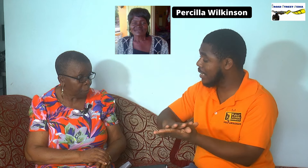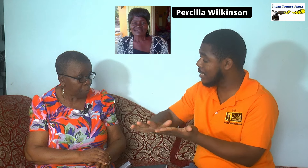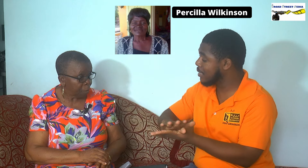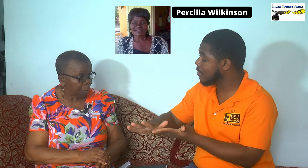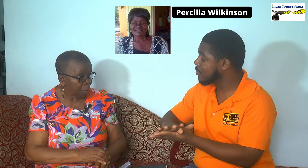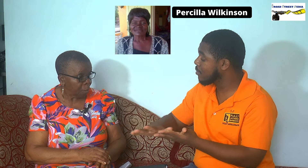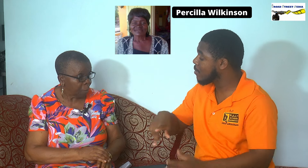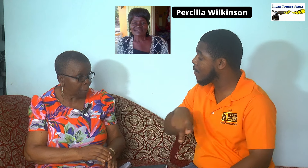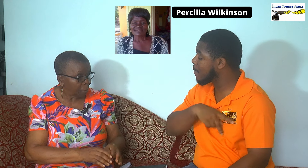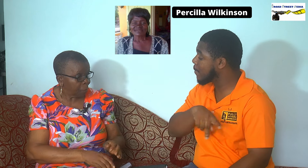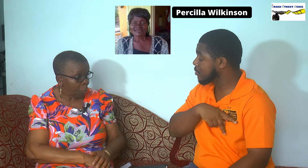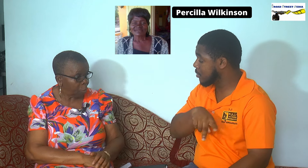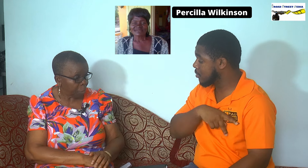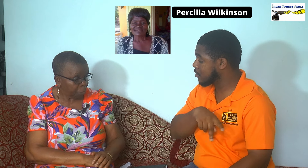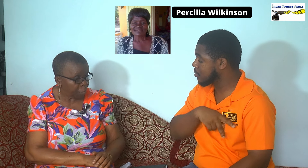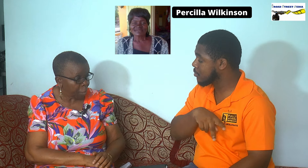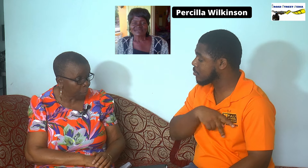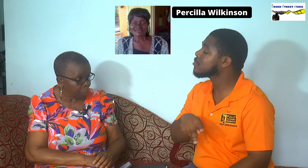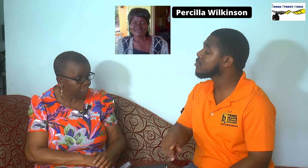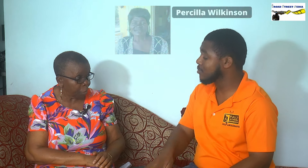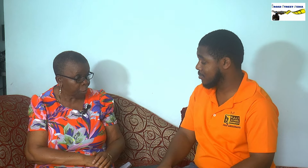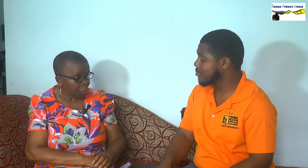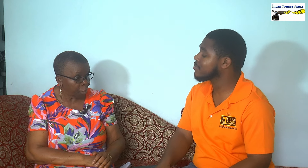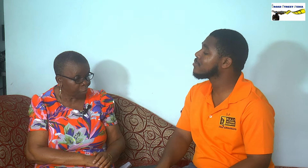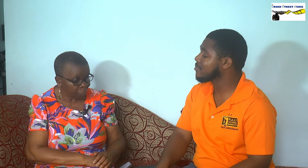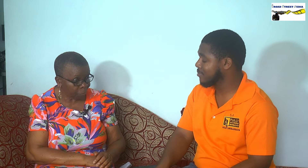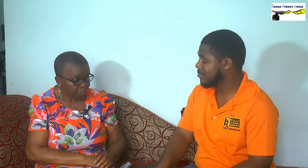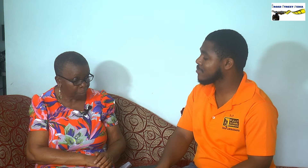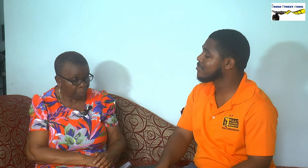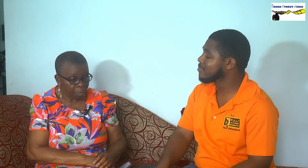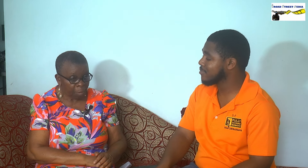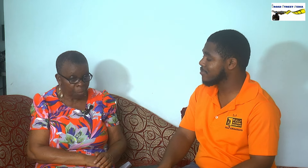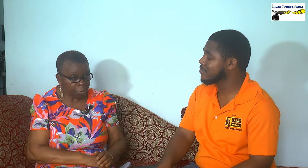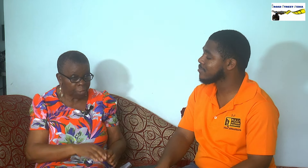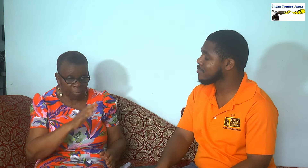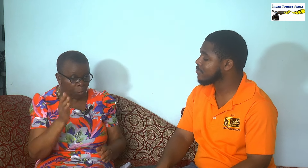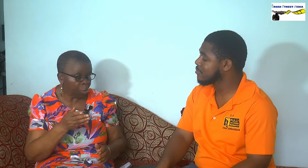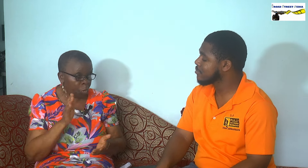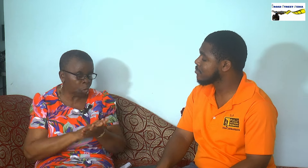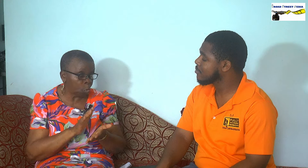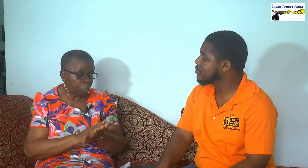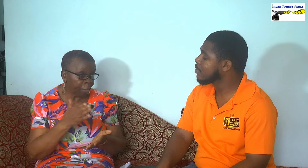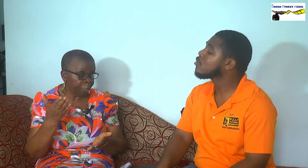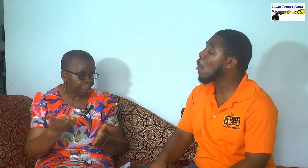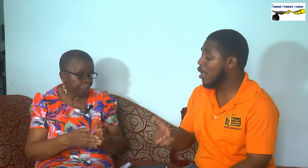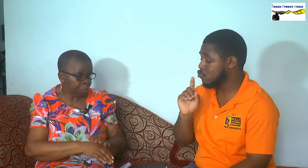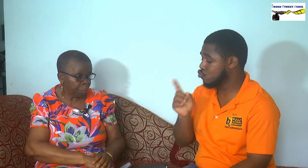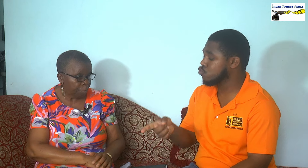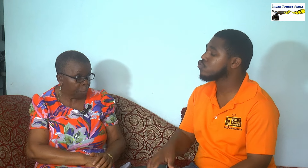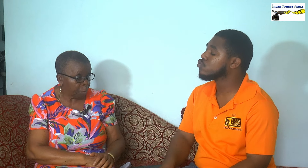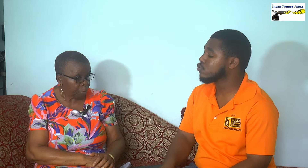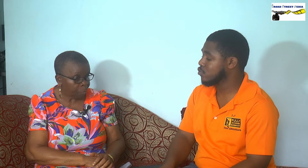She worked as a janitor. Oh, yes, Priscilla worked there as a janitor. But she never went to school there.